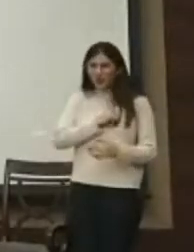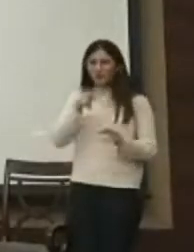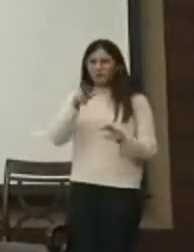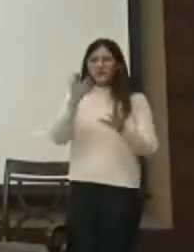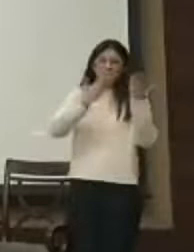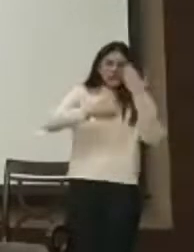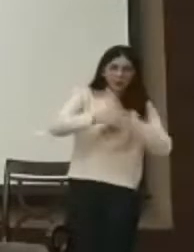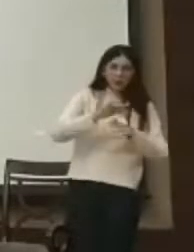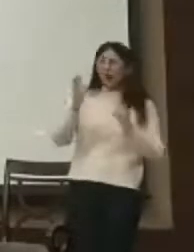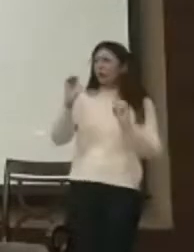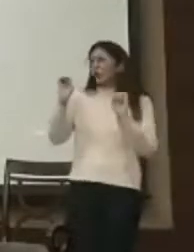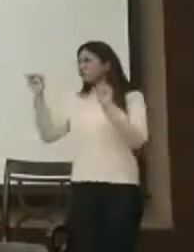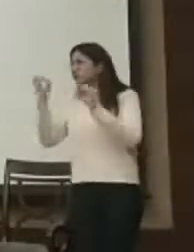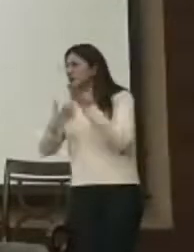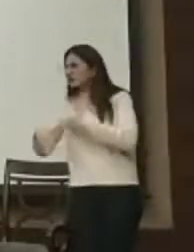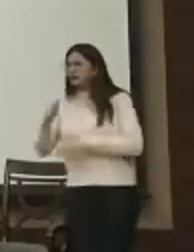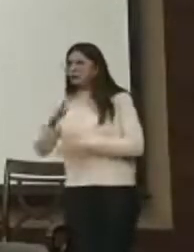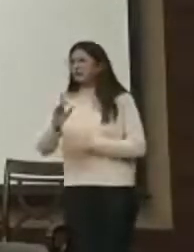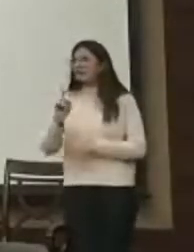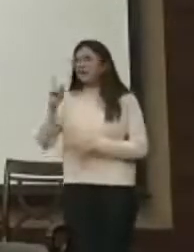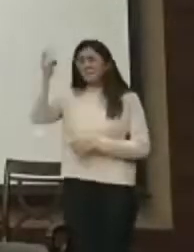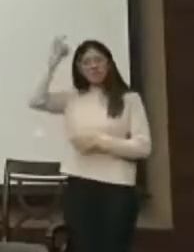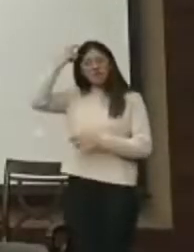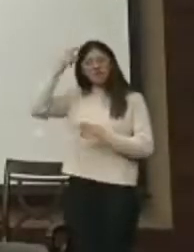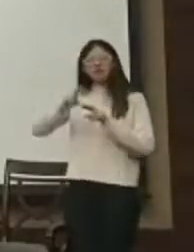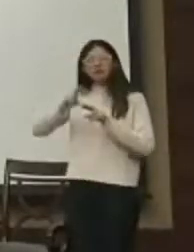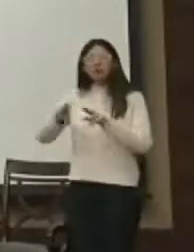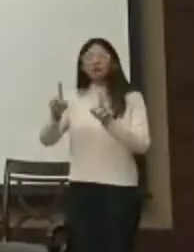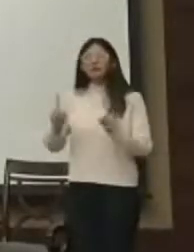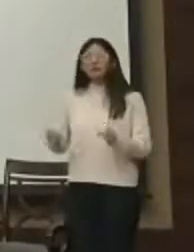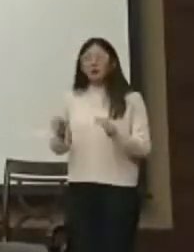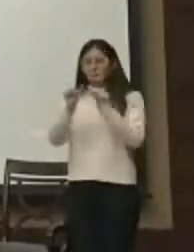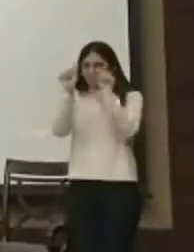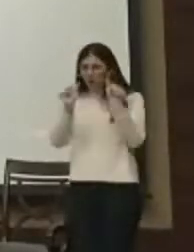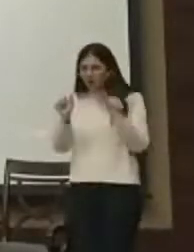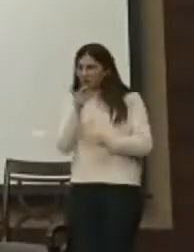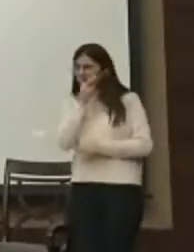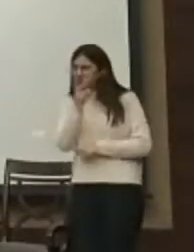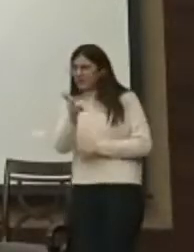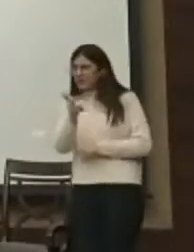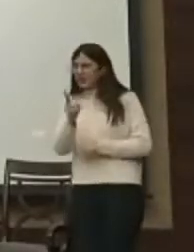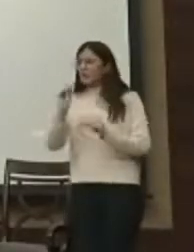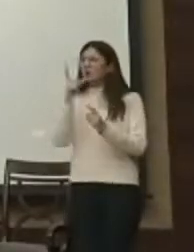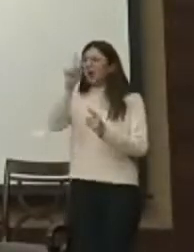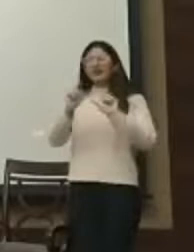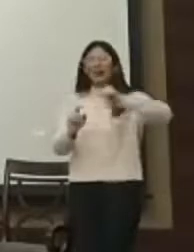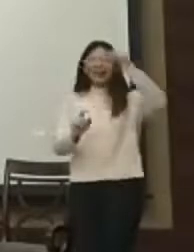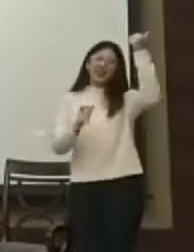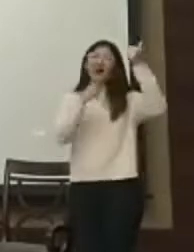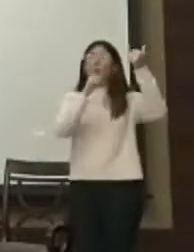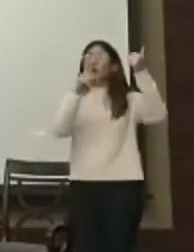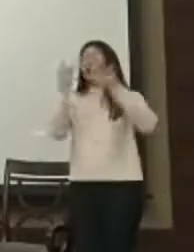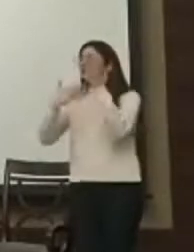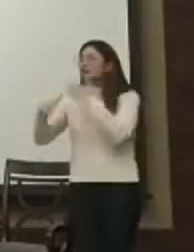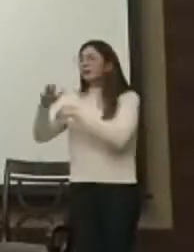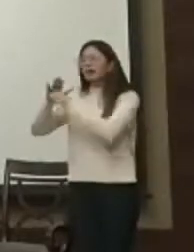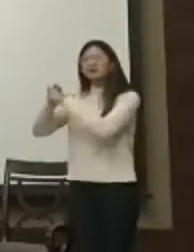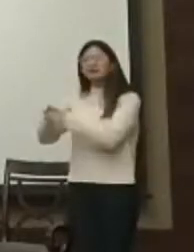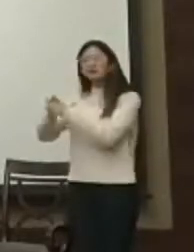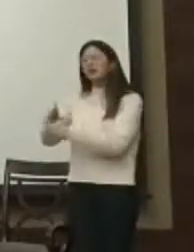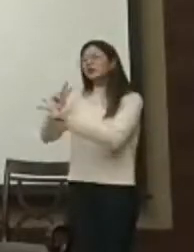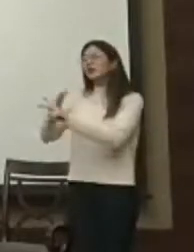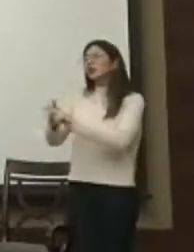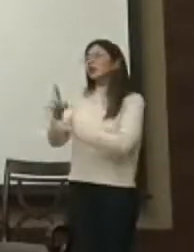people. I am mindful that those models of allyship are often one-sided, in which the disabled person is still